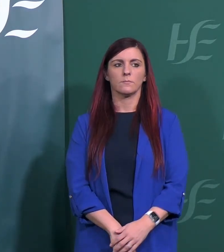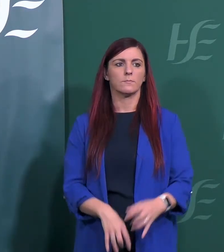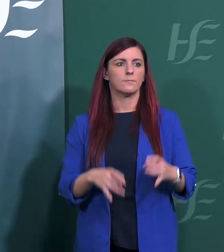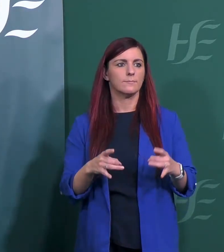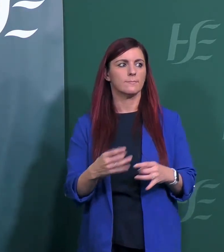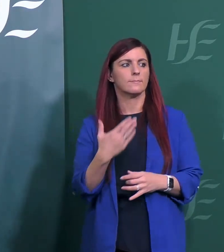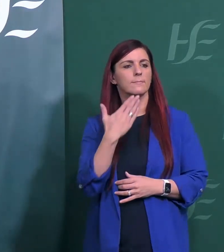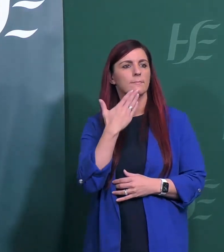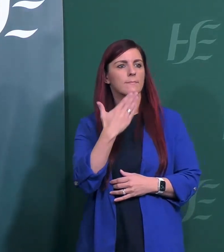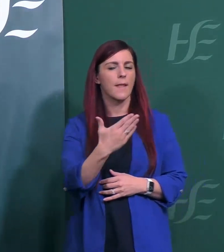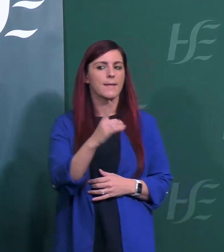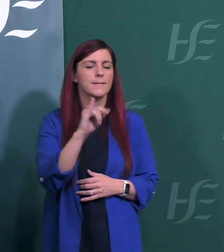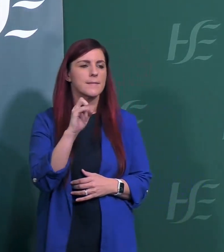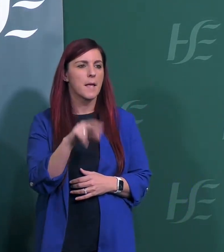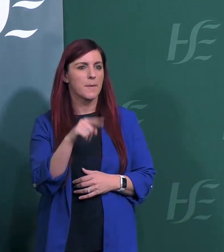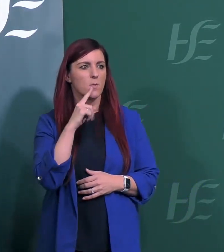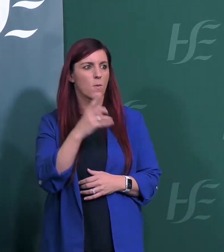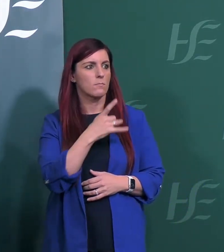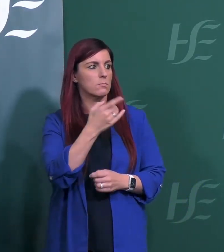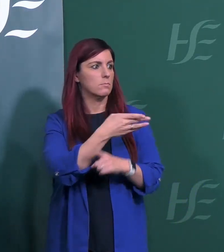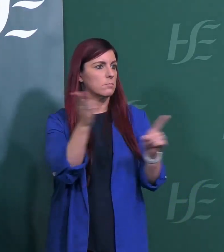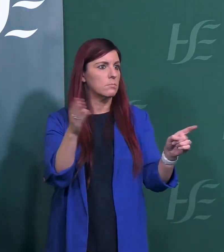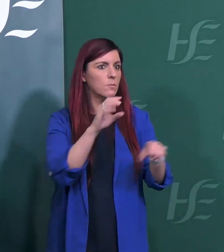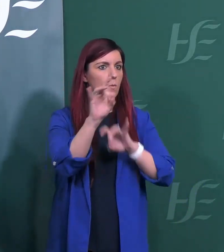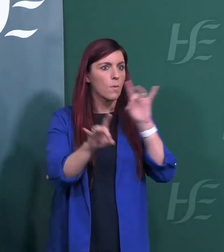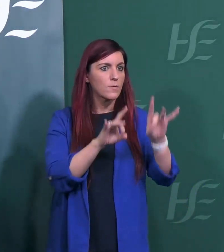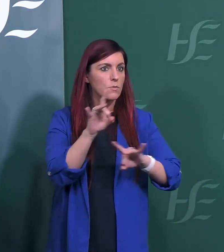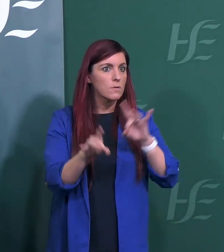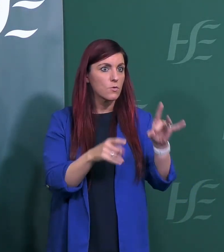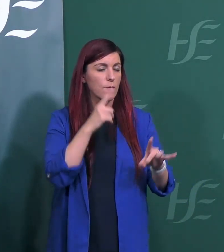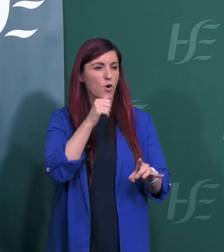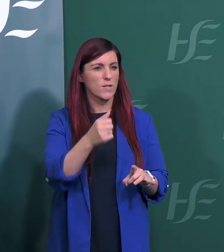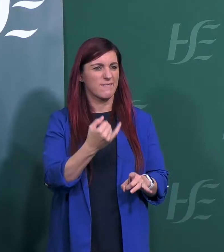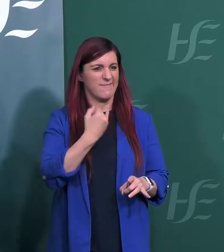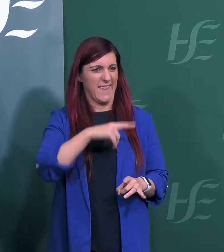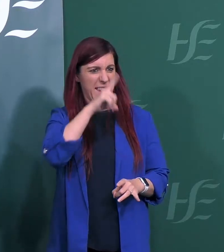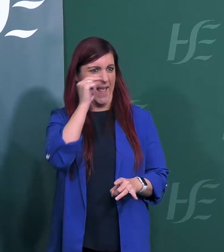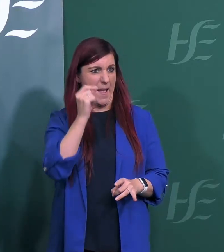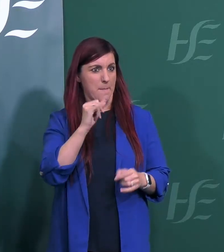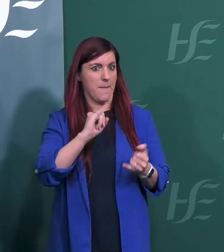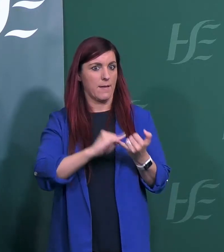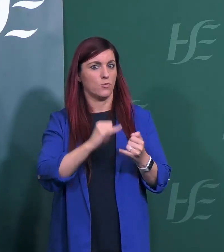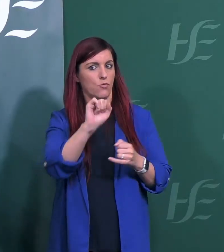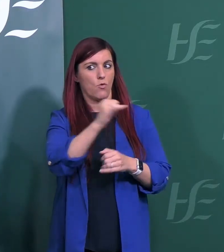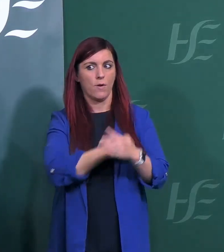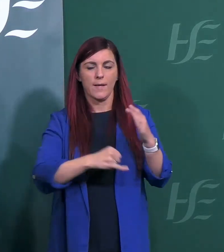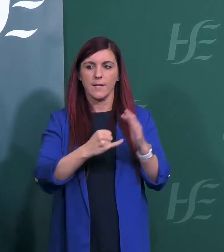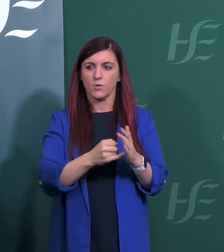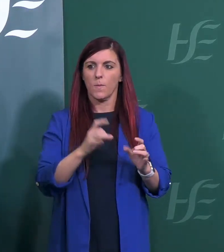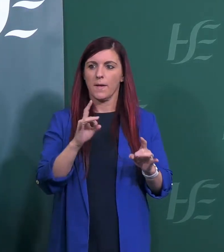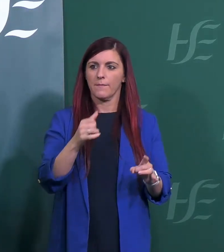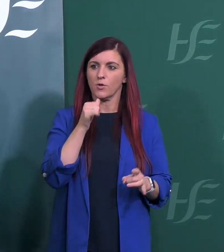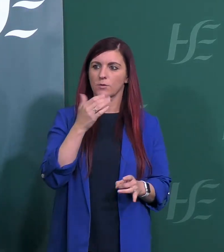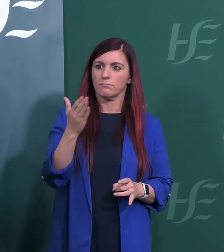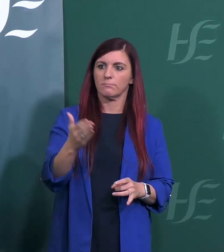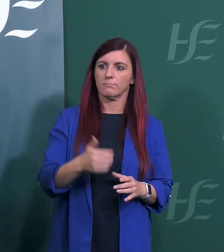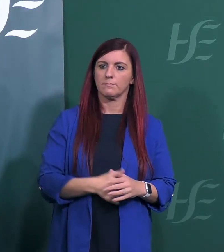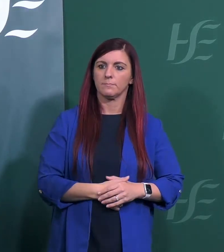Thanks very much, Damien. And now we take some questions. If you could identify yourself and your media organisation here and here.